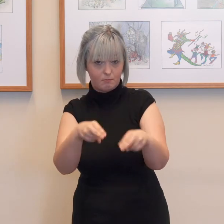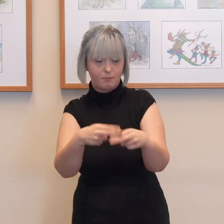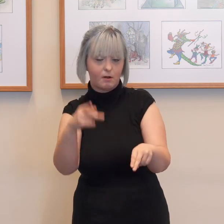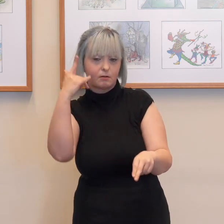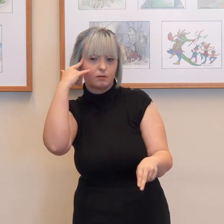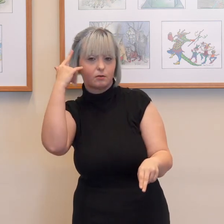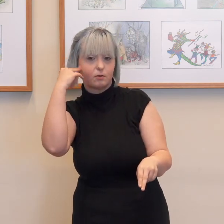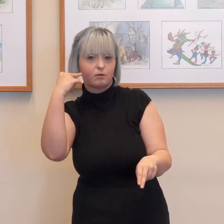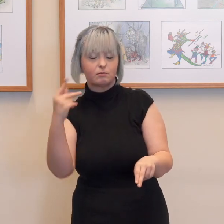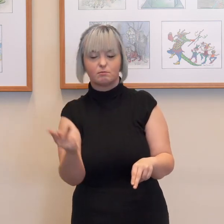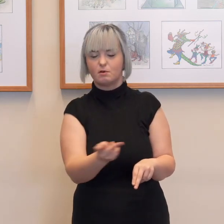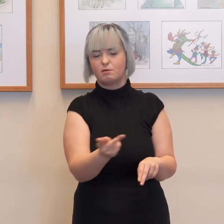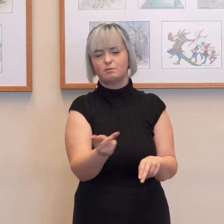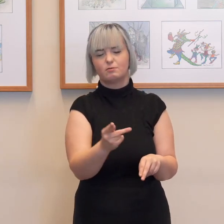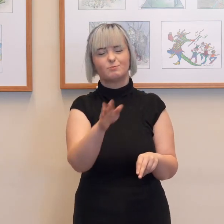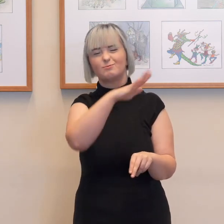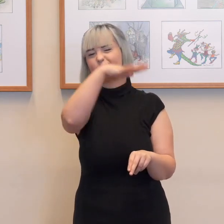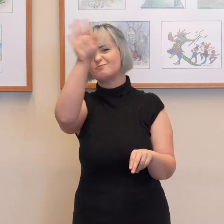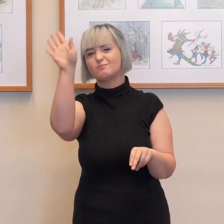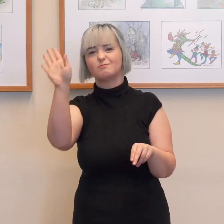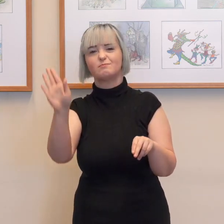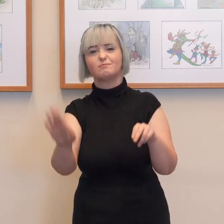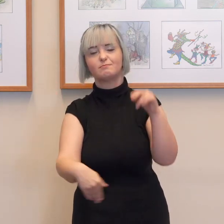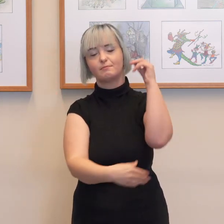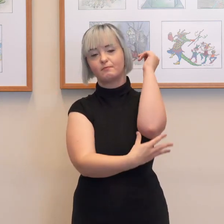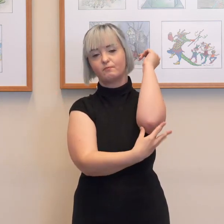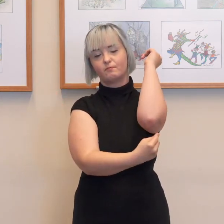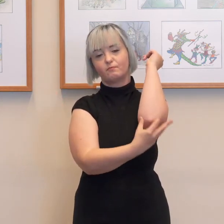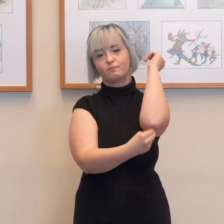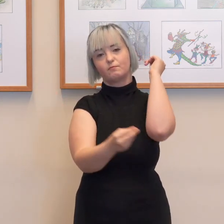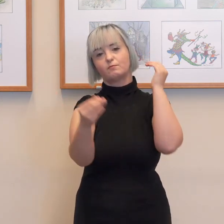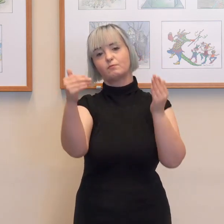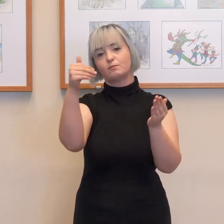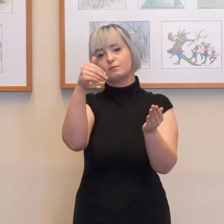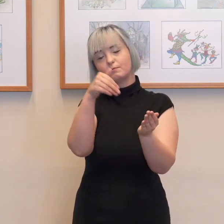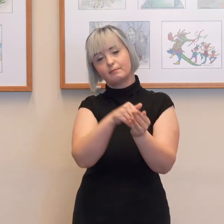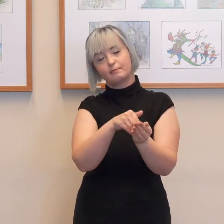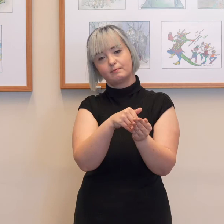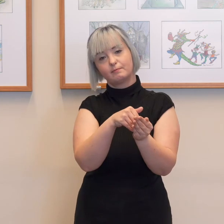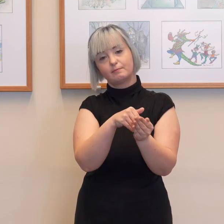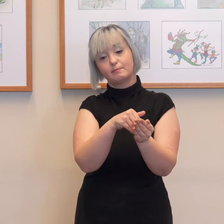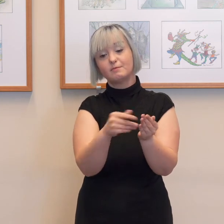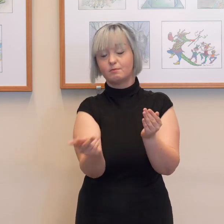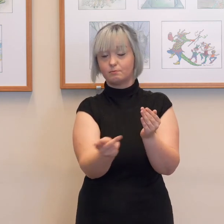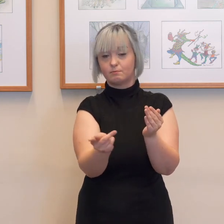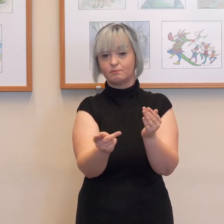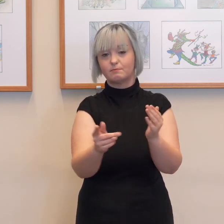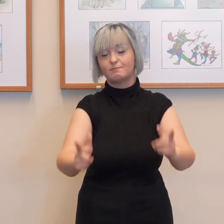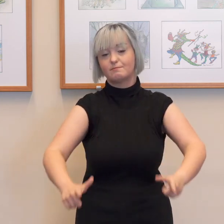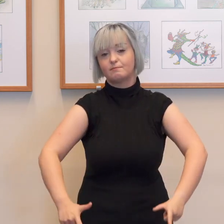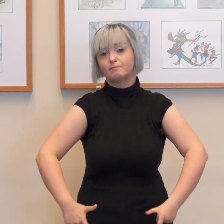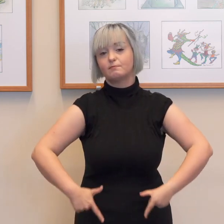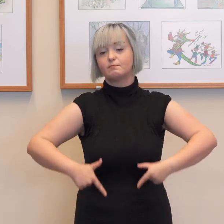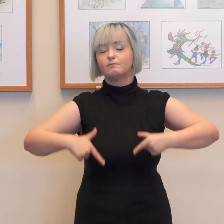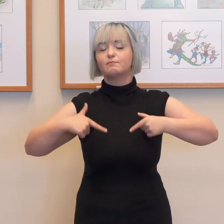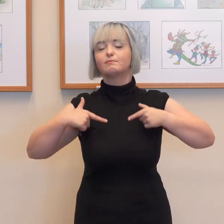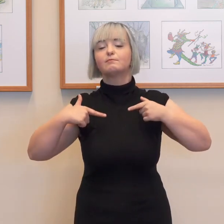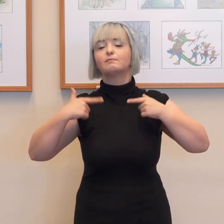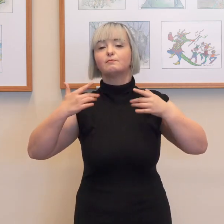and they had the hen that laid golden eggs. And the two of them were never poor again. And they lived happily